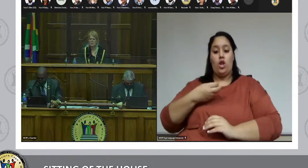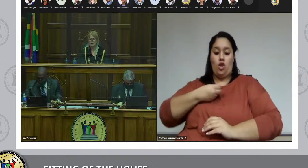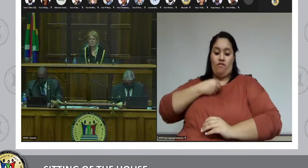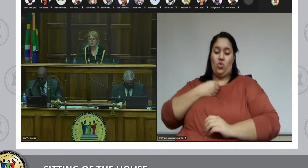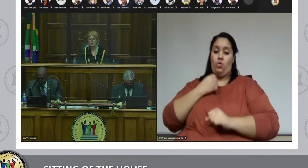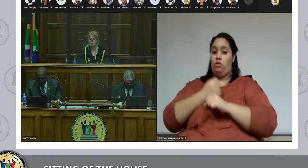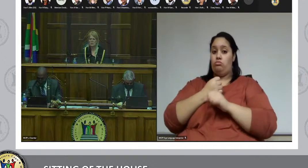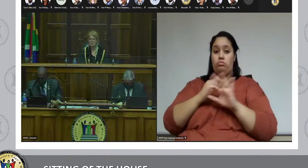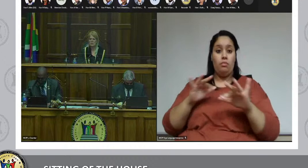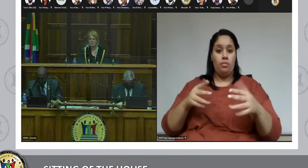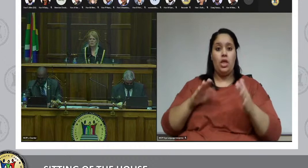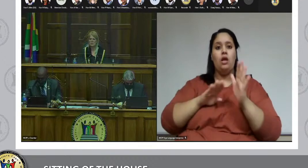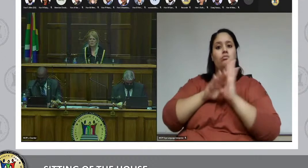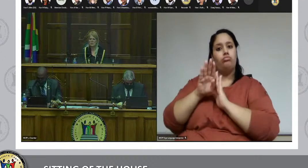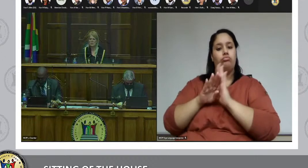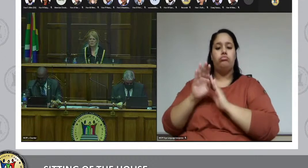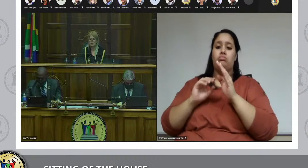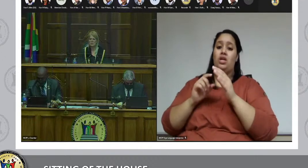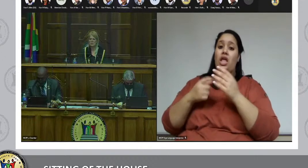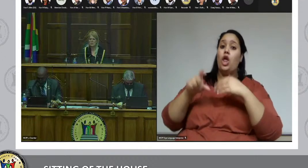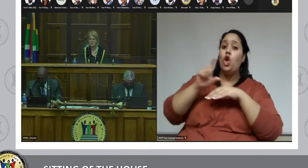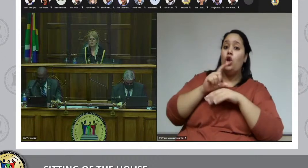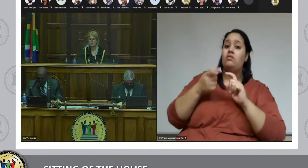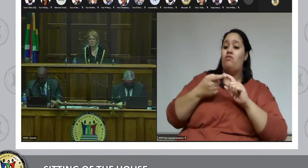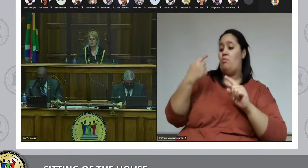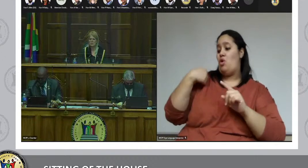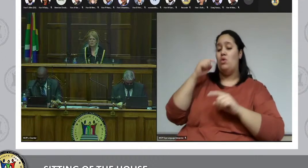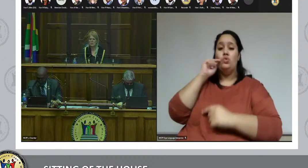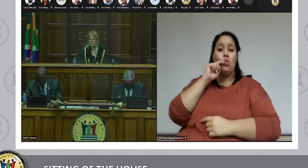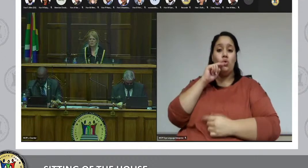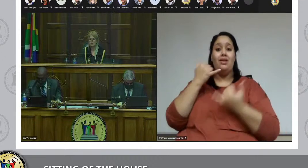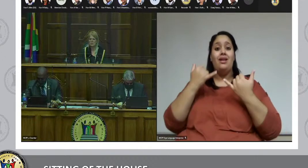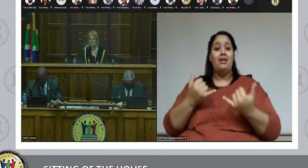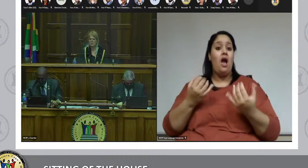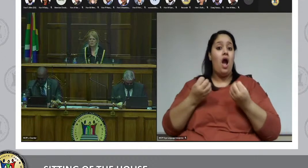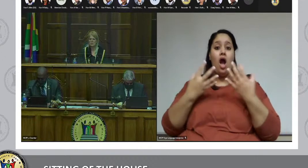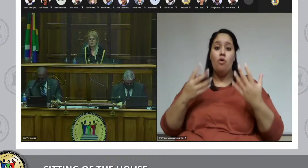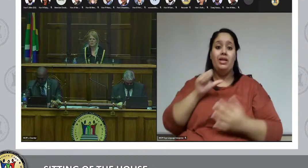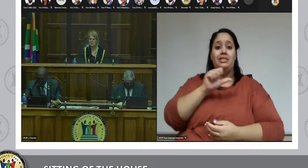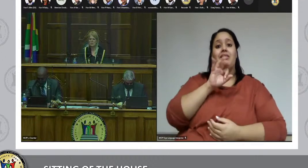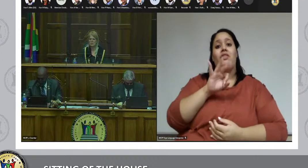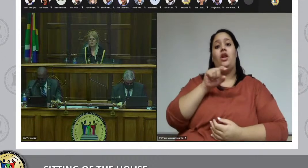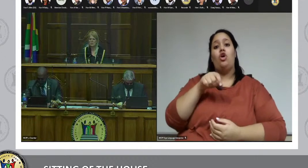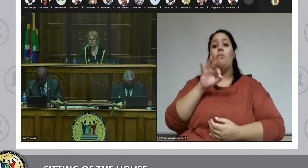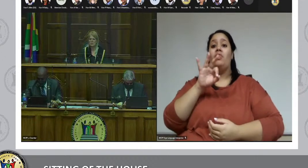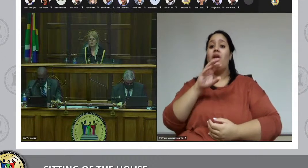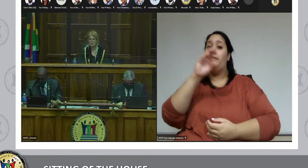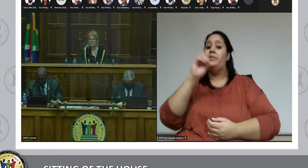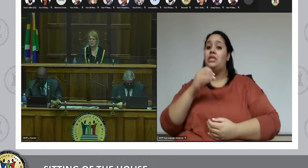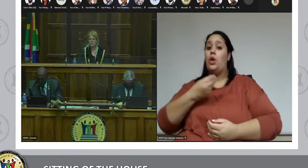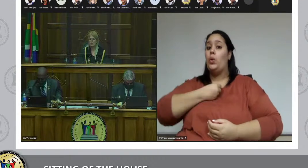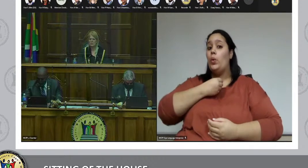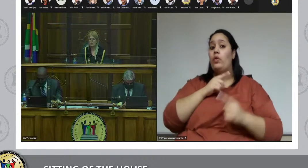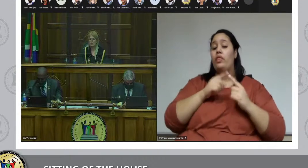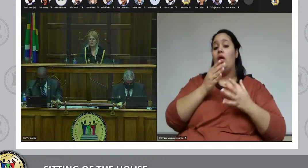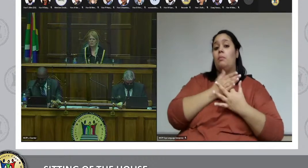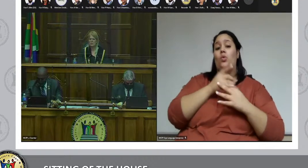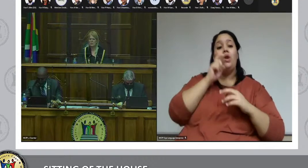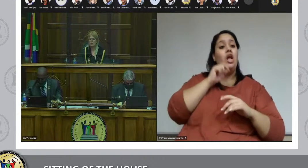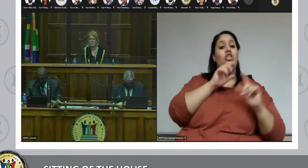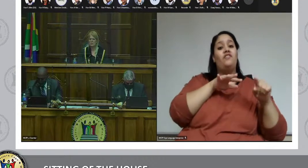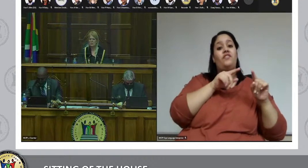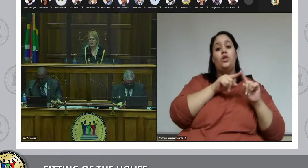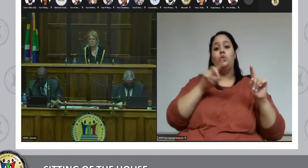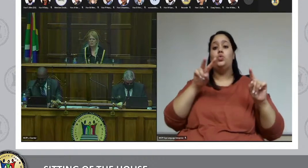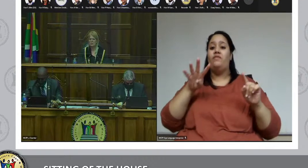South Africa has increased since the last quarter and is currently standing at 63.3% for the youth between ages 15 to